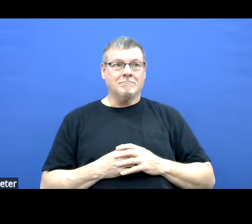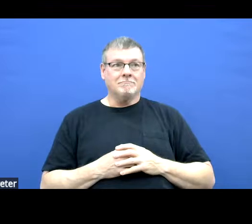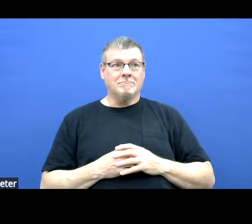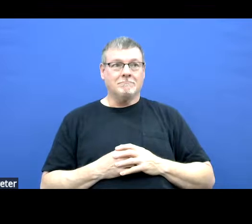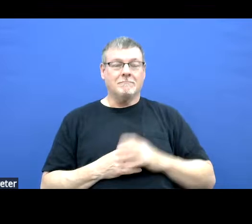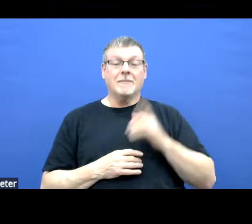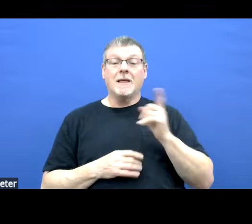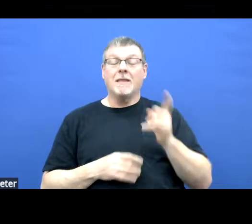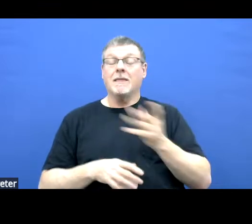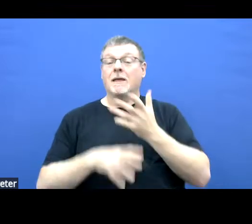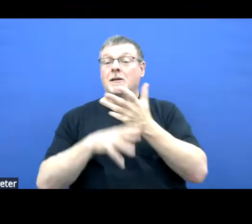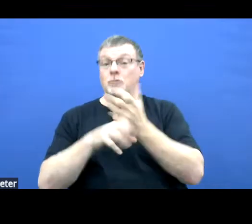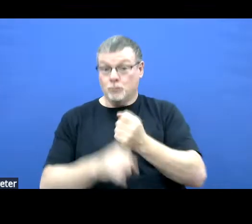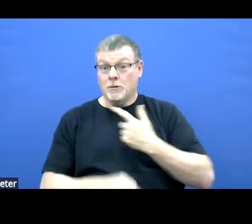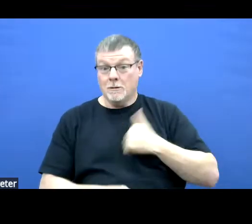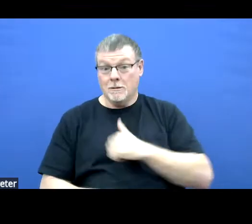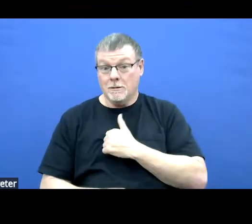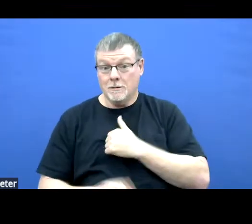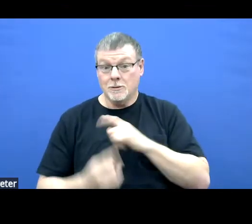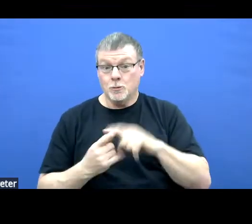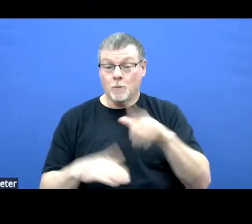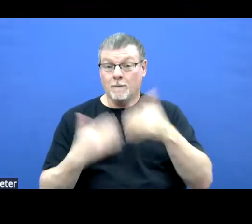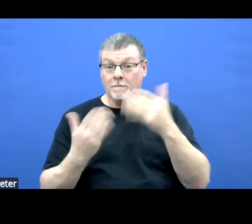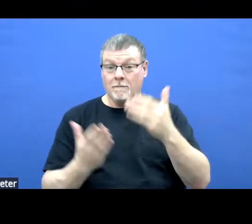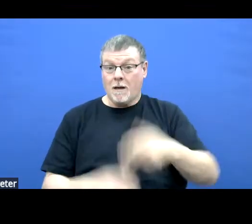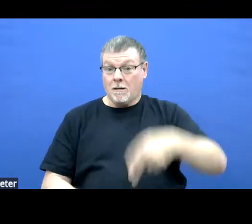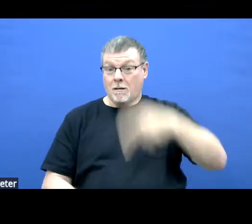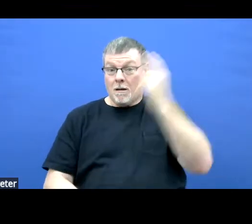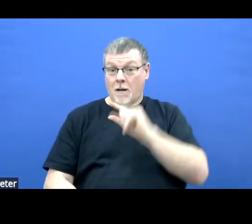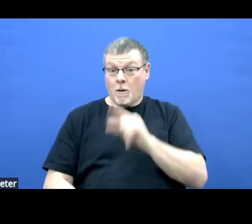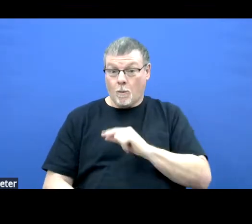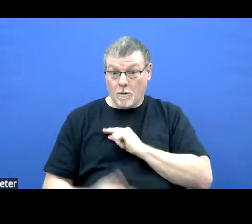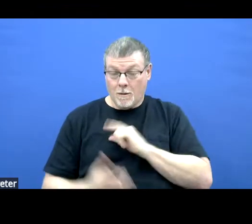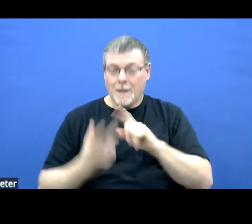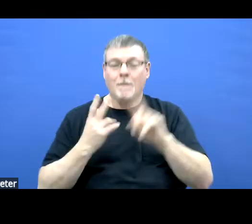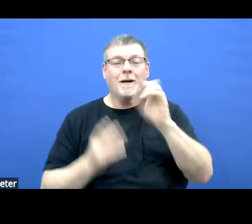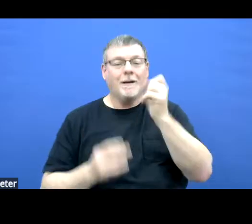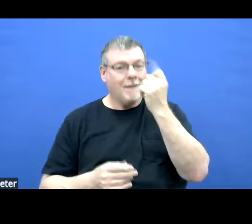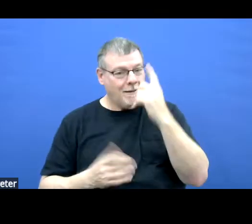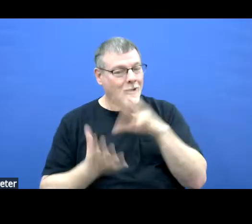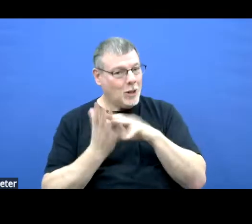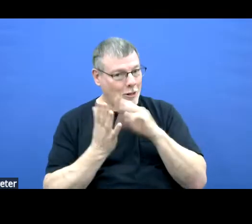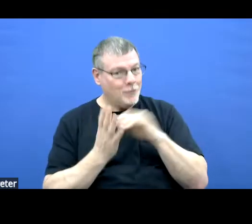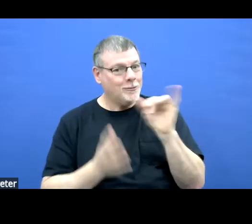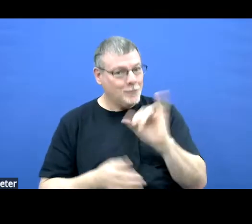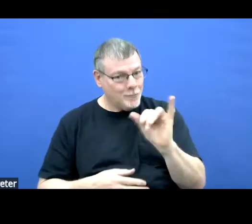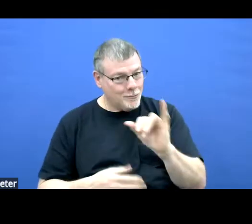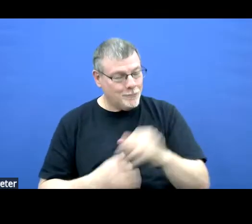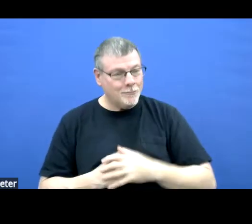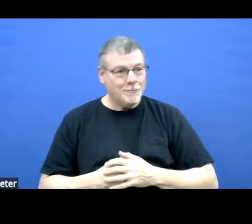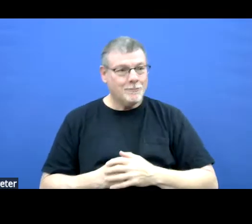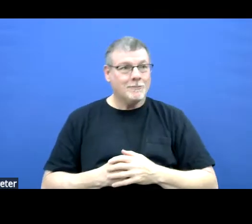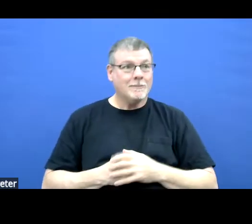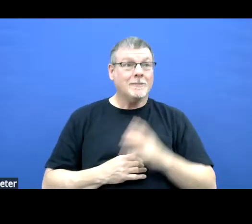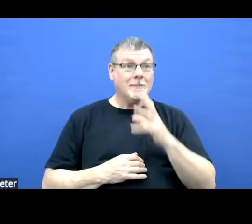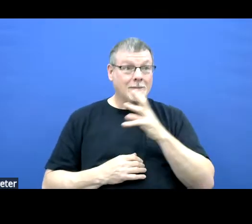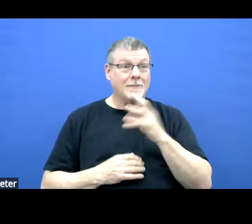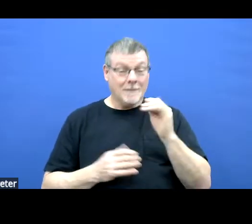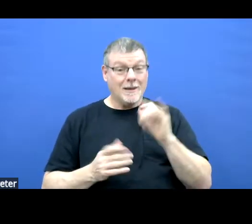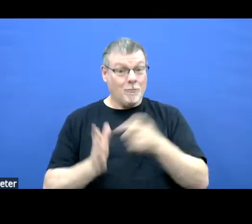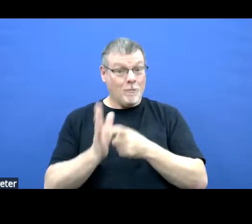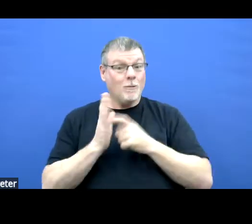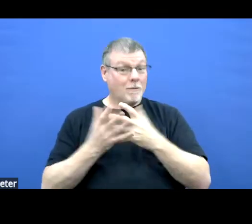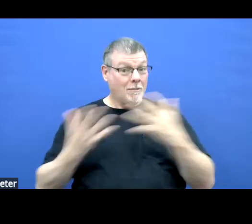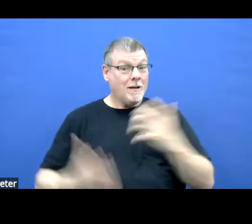They trust us to provide high quality care, but also high quality learning. Yeah. And that takes a lot of staff.